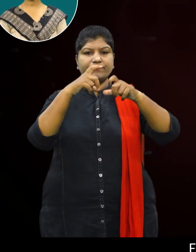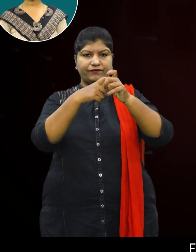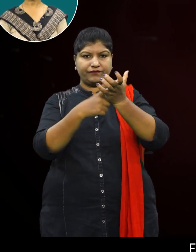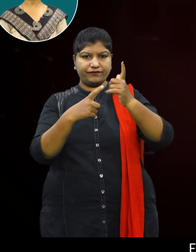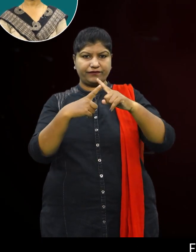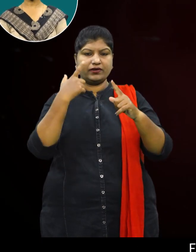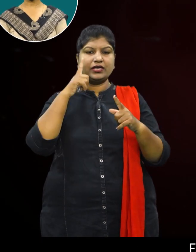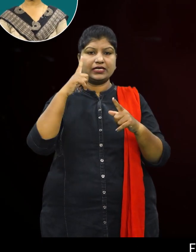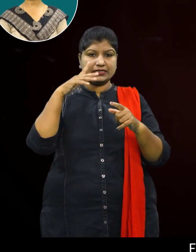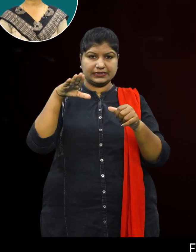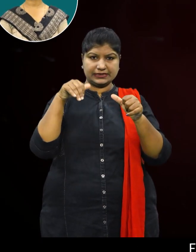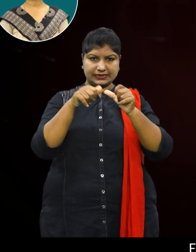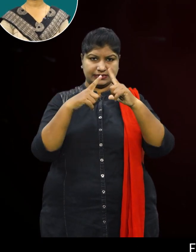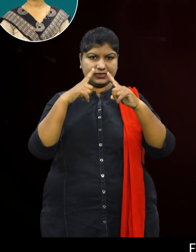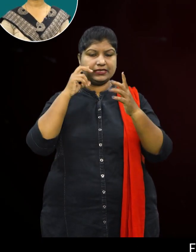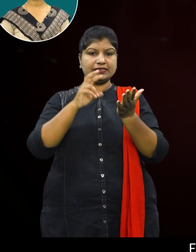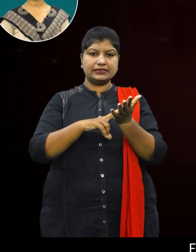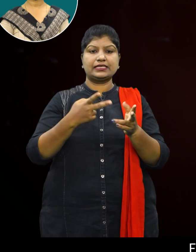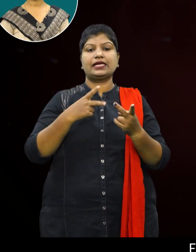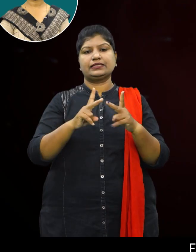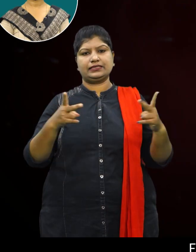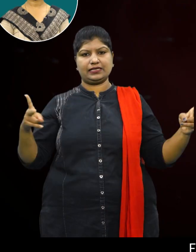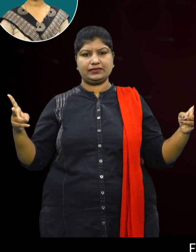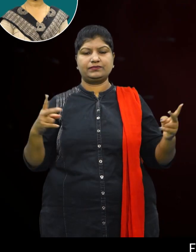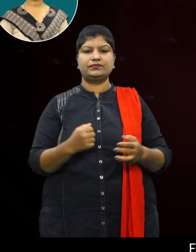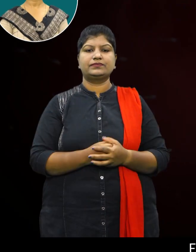fertilization and types,